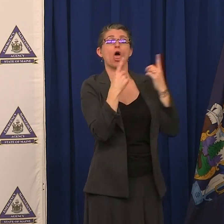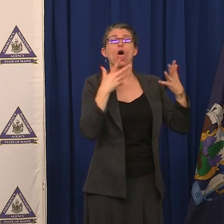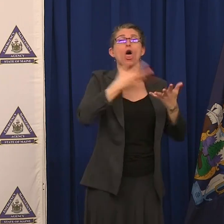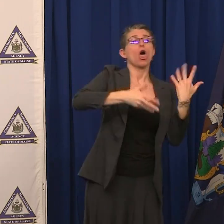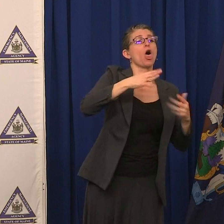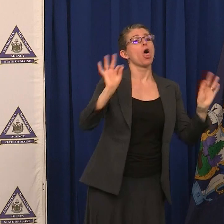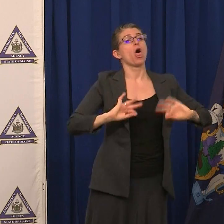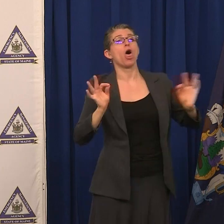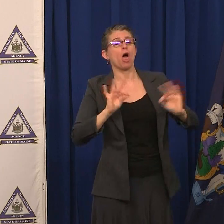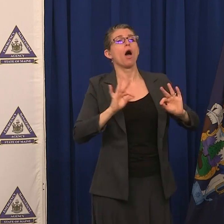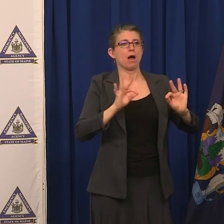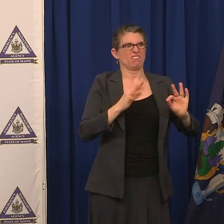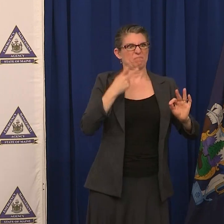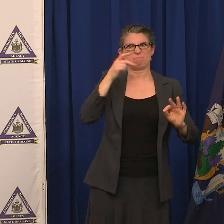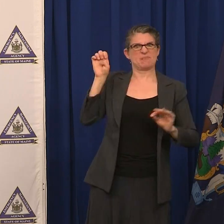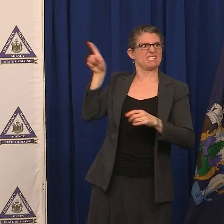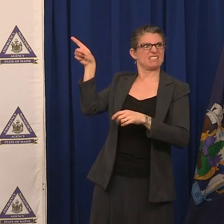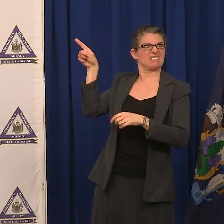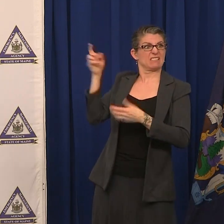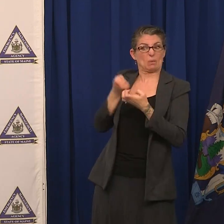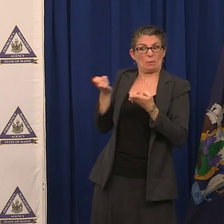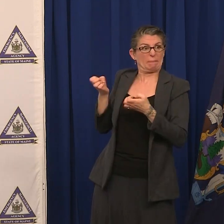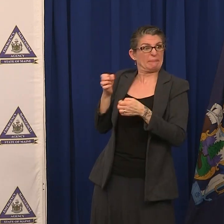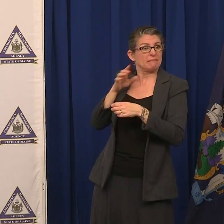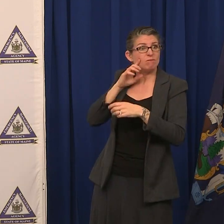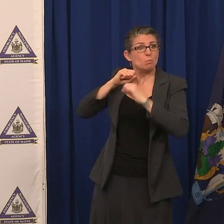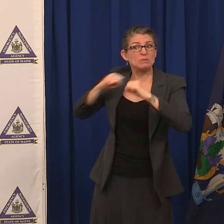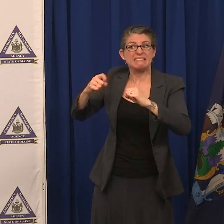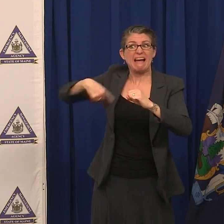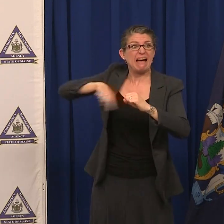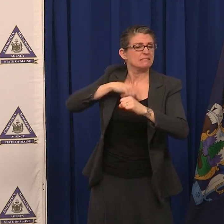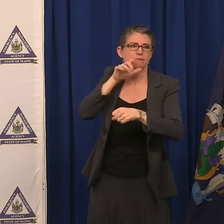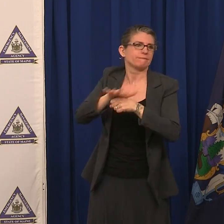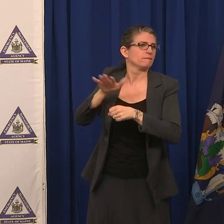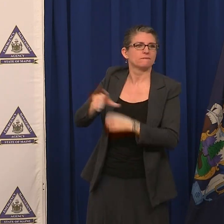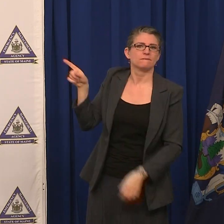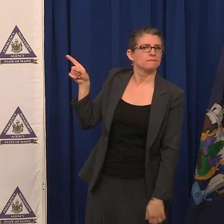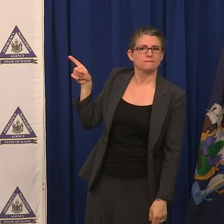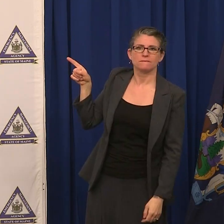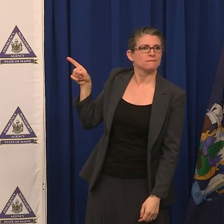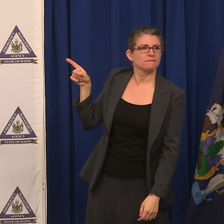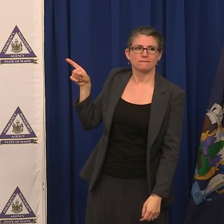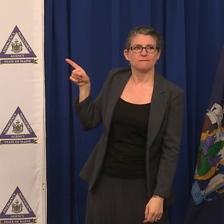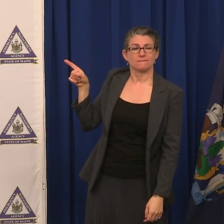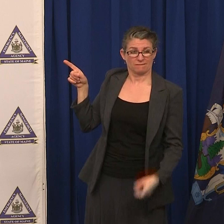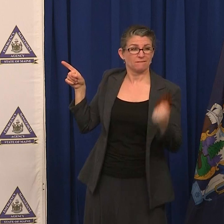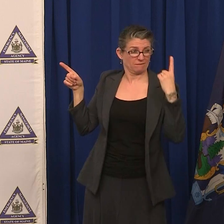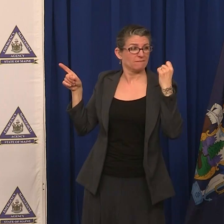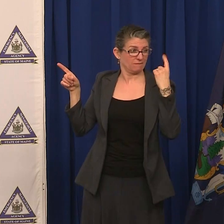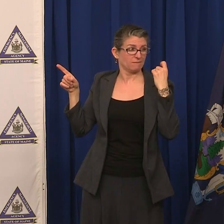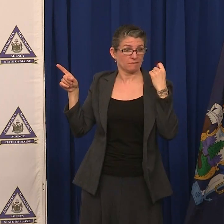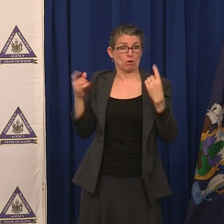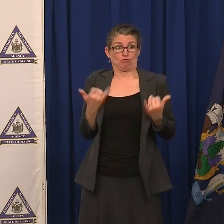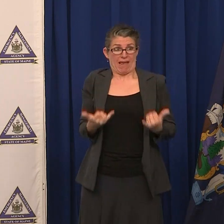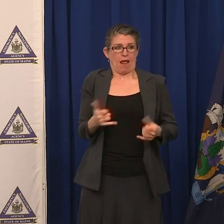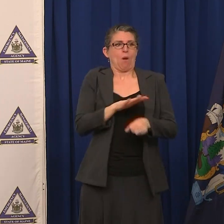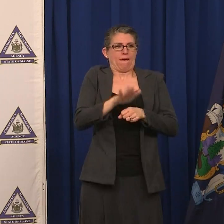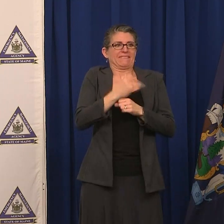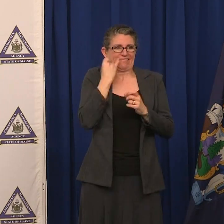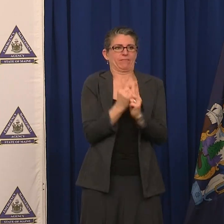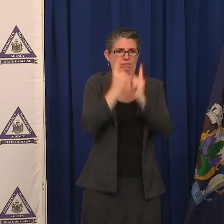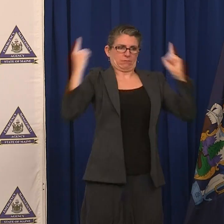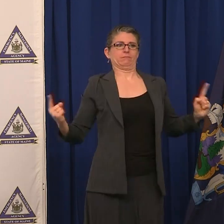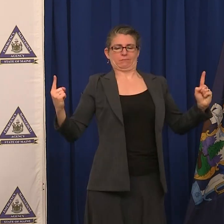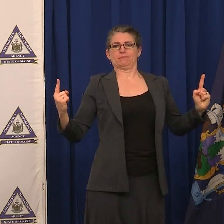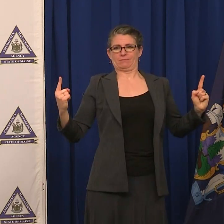on top of what's already been done. And what we've seen from data, particularly going back to the